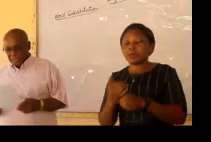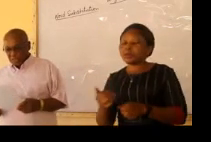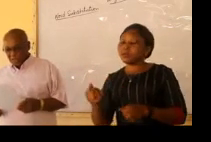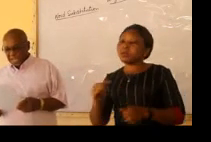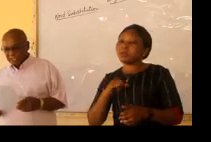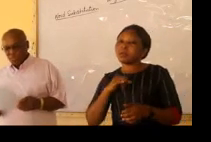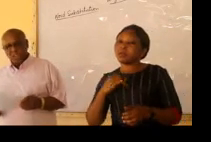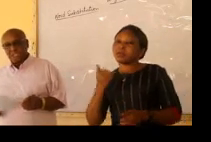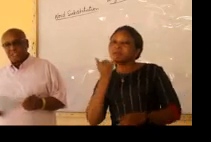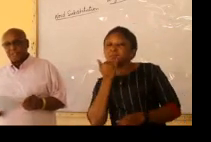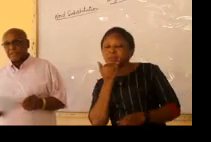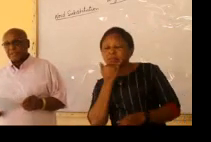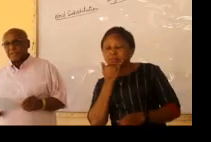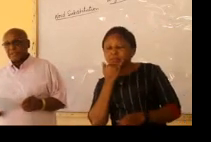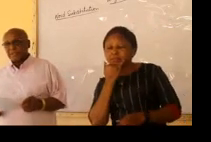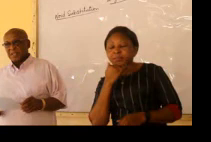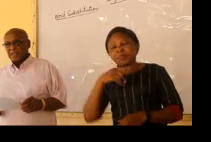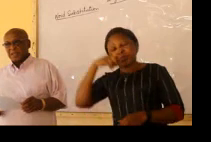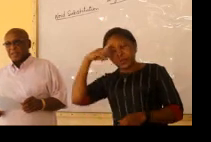Because the meaning of that word